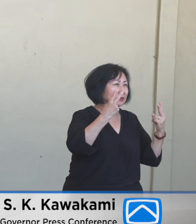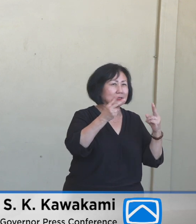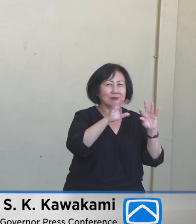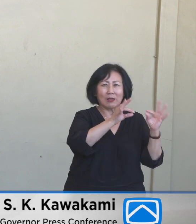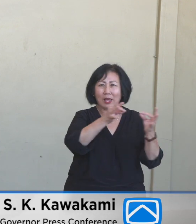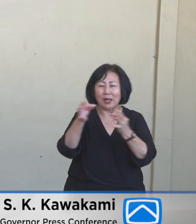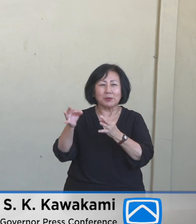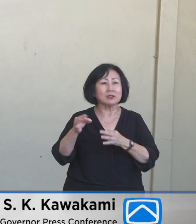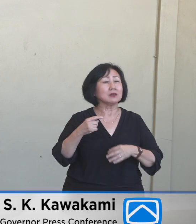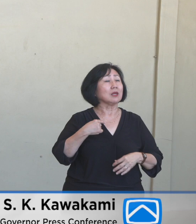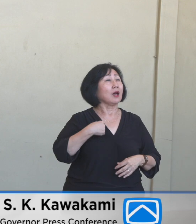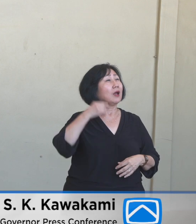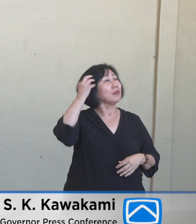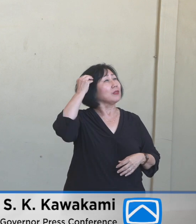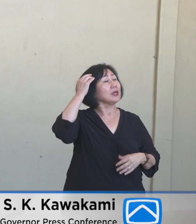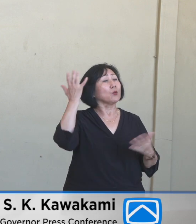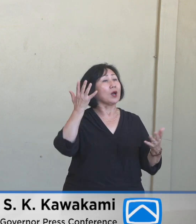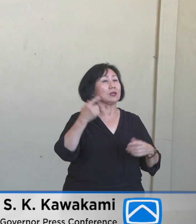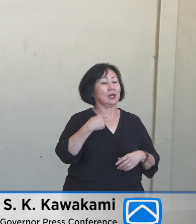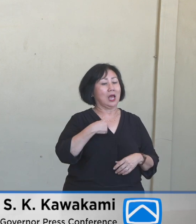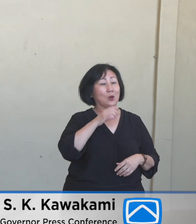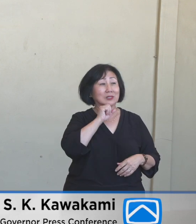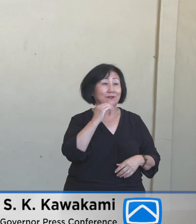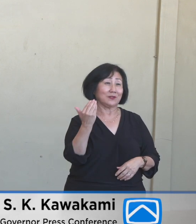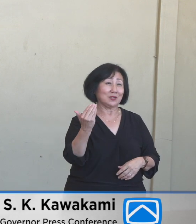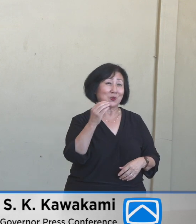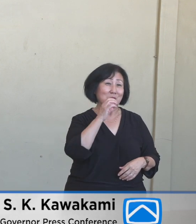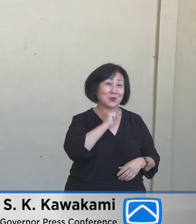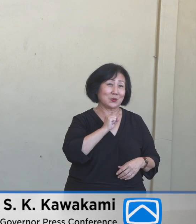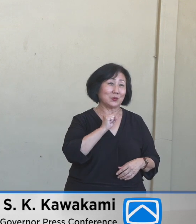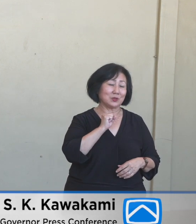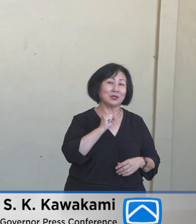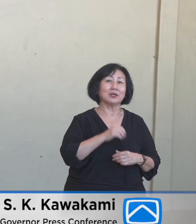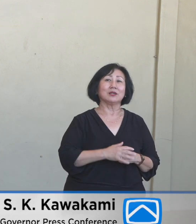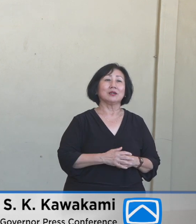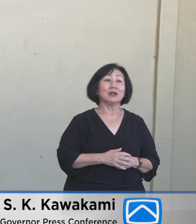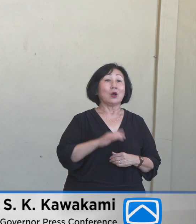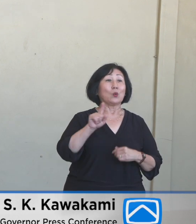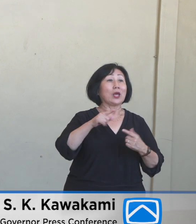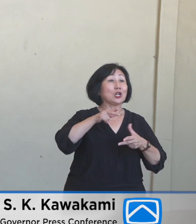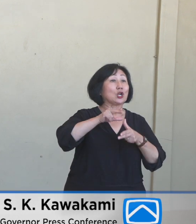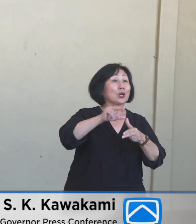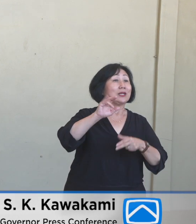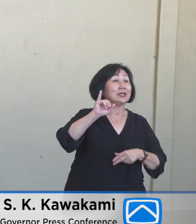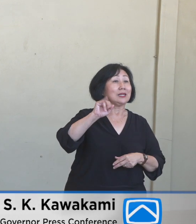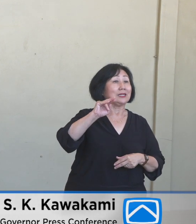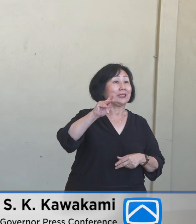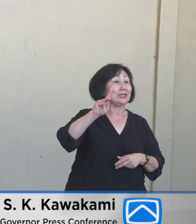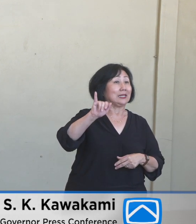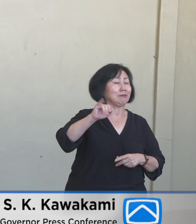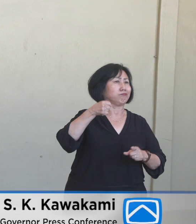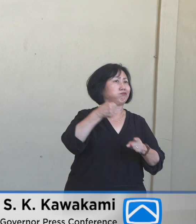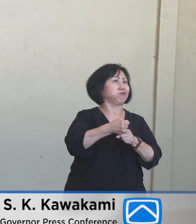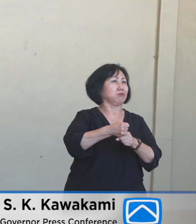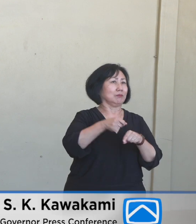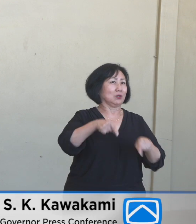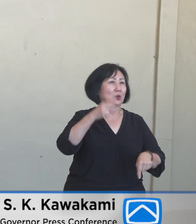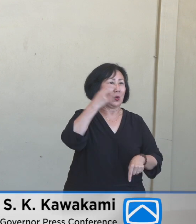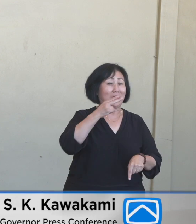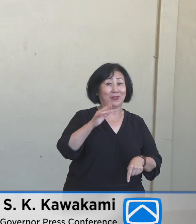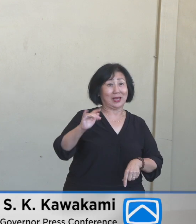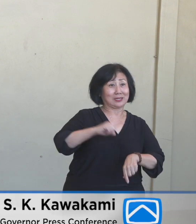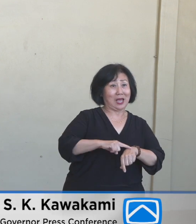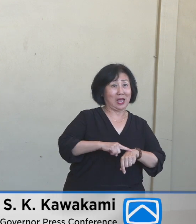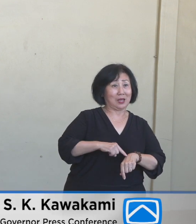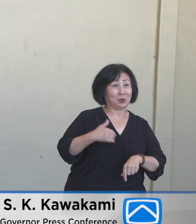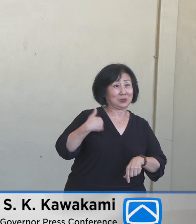all I can think about is I was 15 years old when Hurricane Iniki hit. And at that time